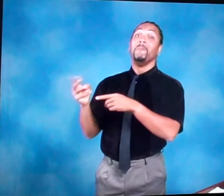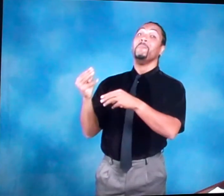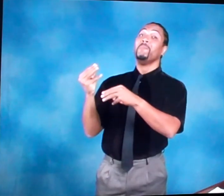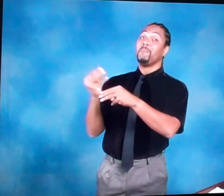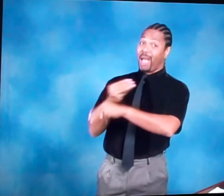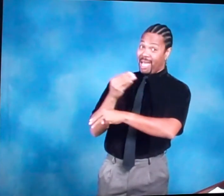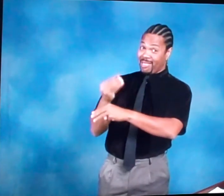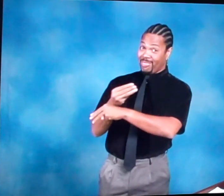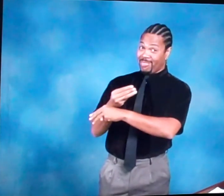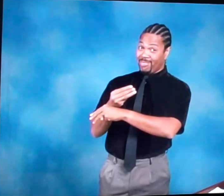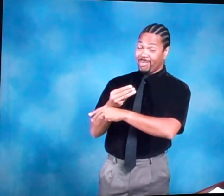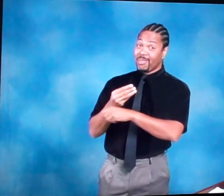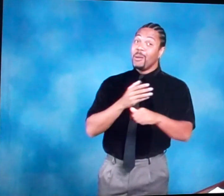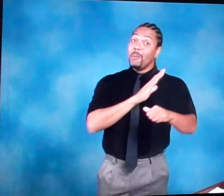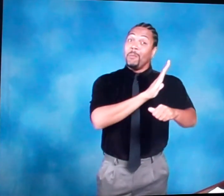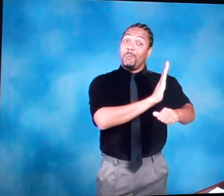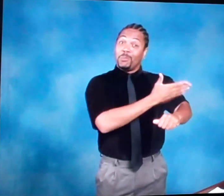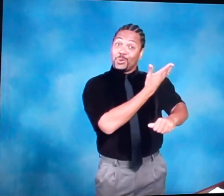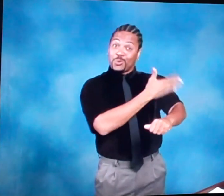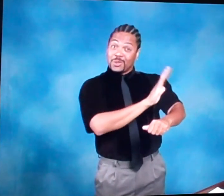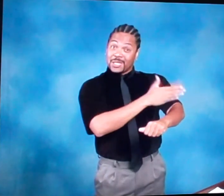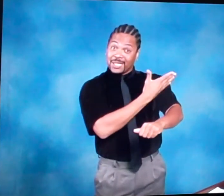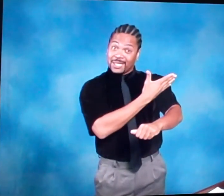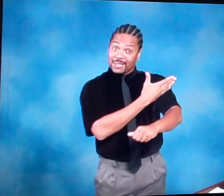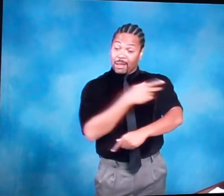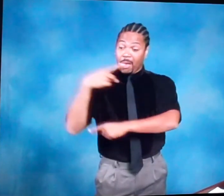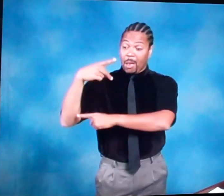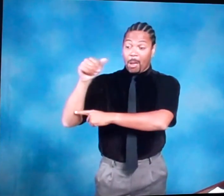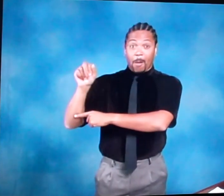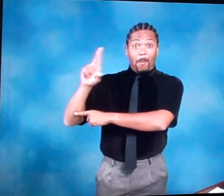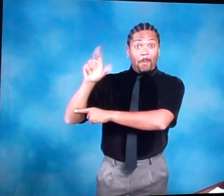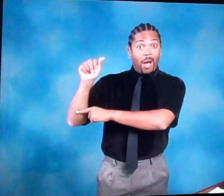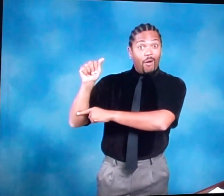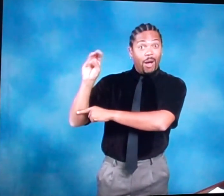geology, history, math, music,